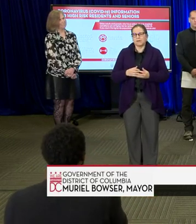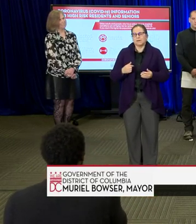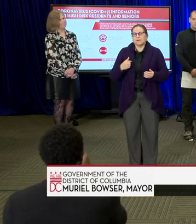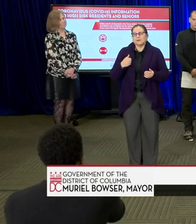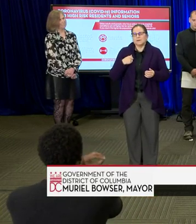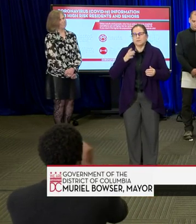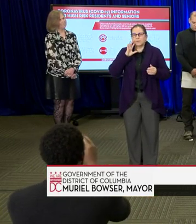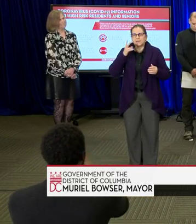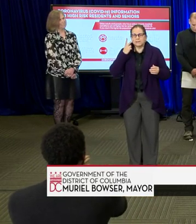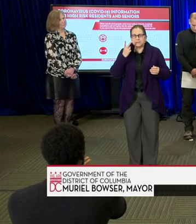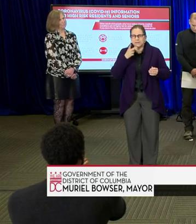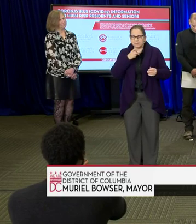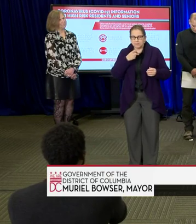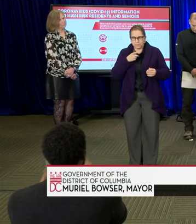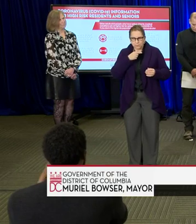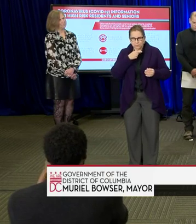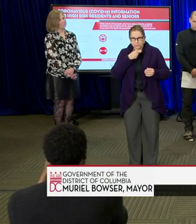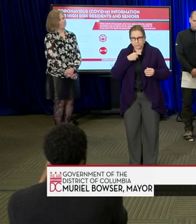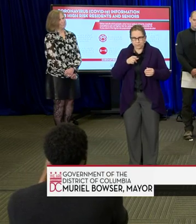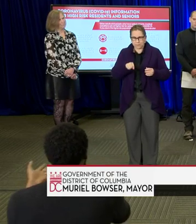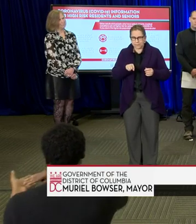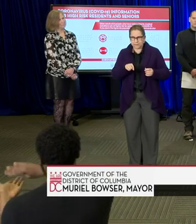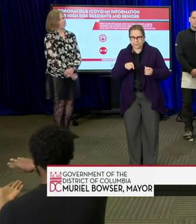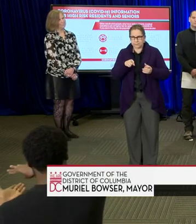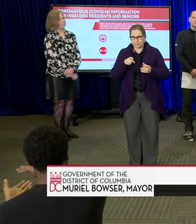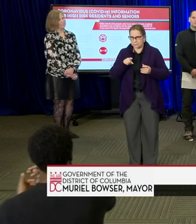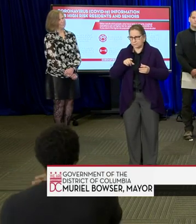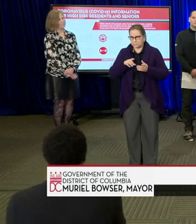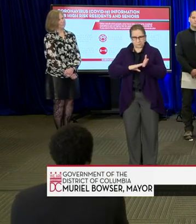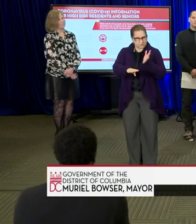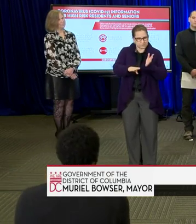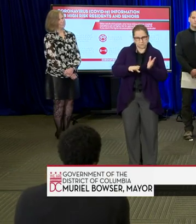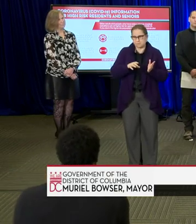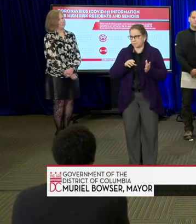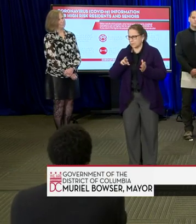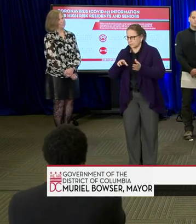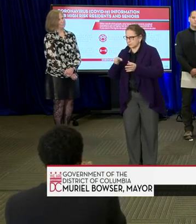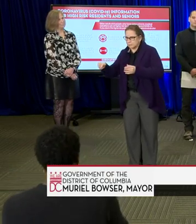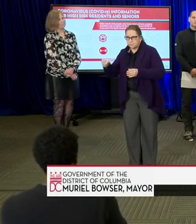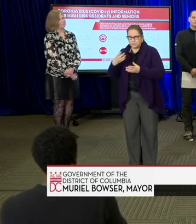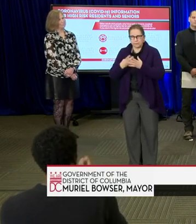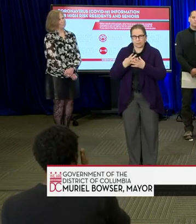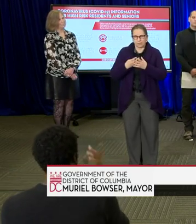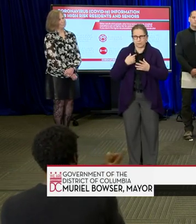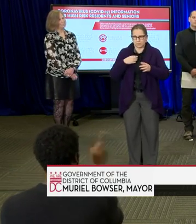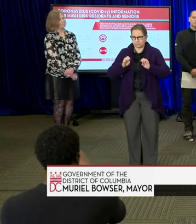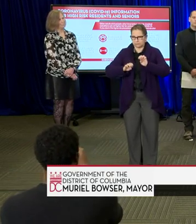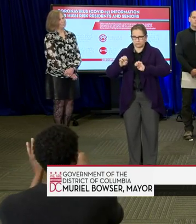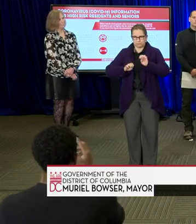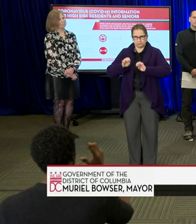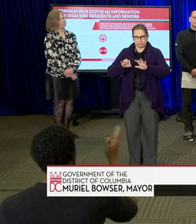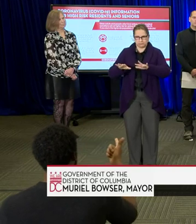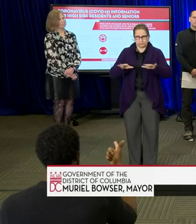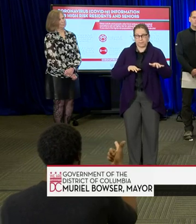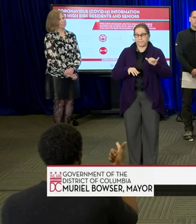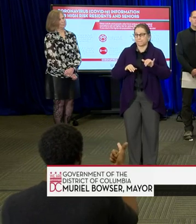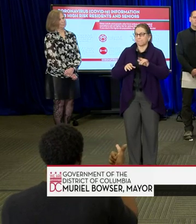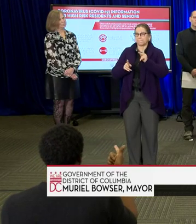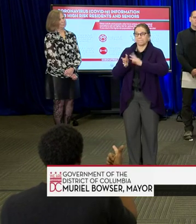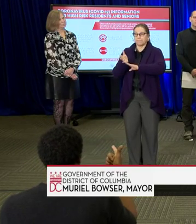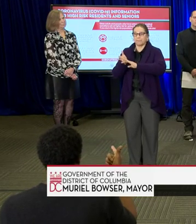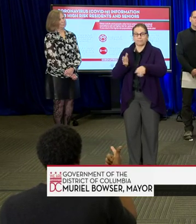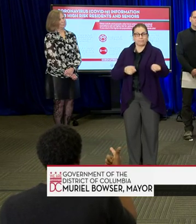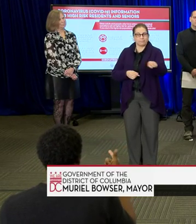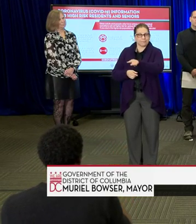prosecute. And that has reduced the inflow into the central cell block by 40%, so a significant